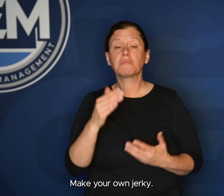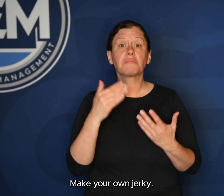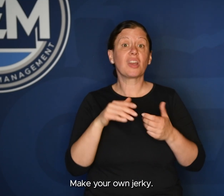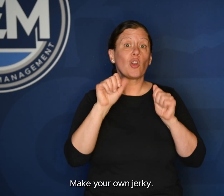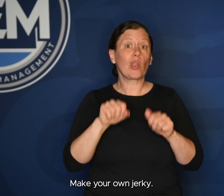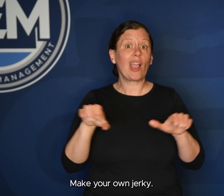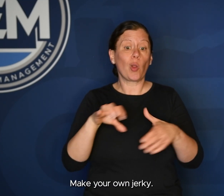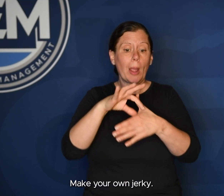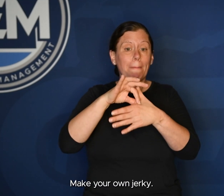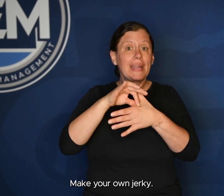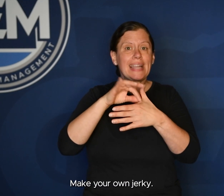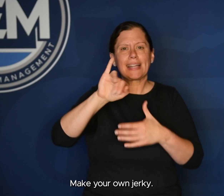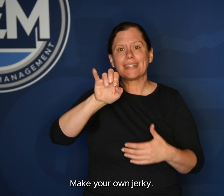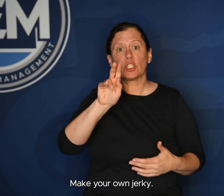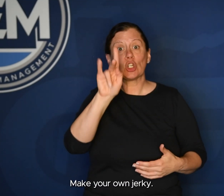Make your own jerky.